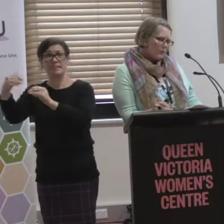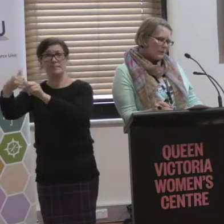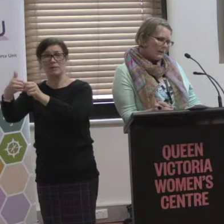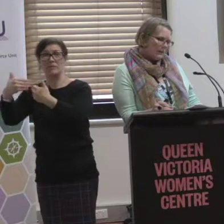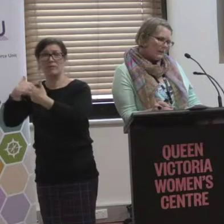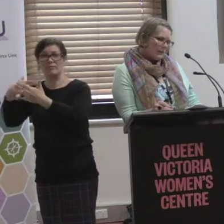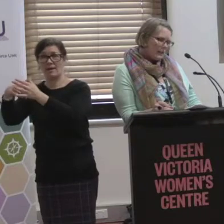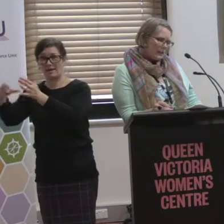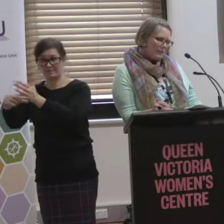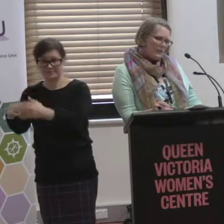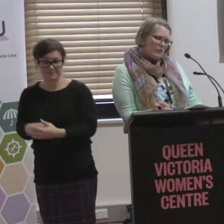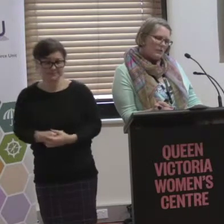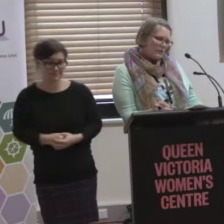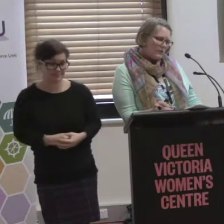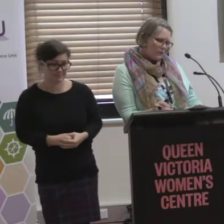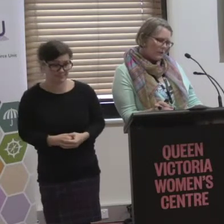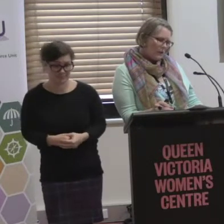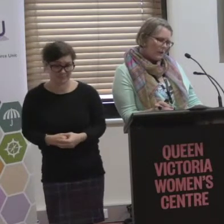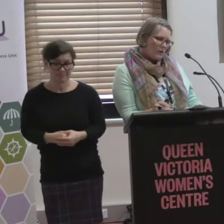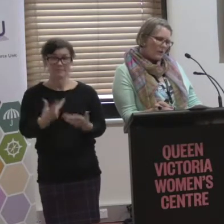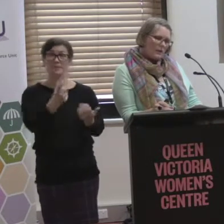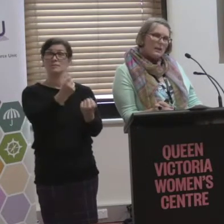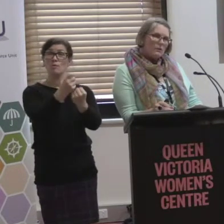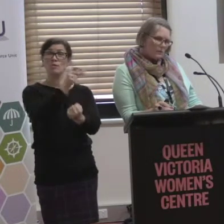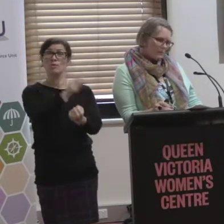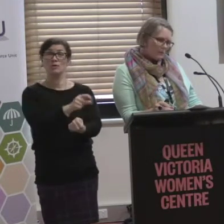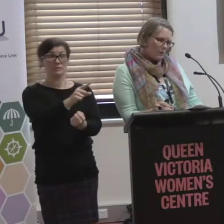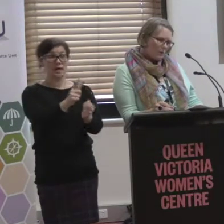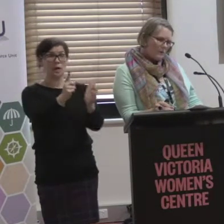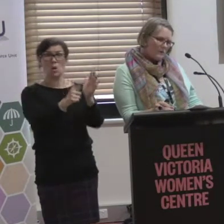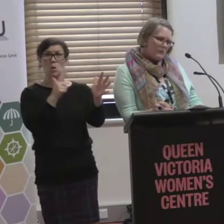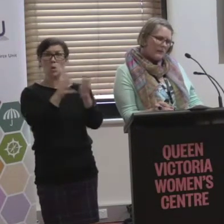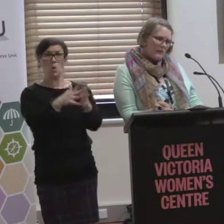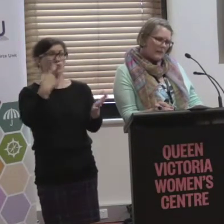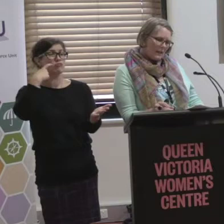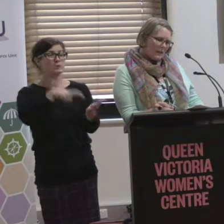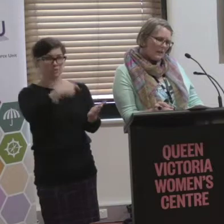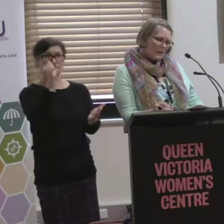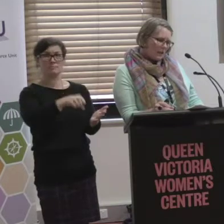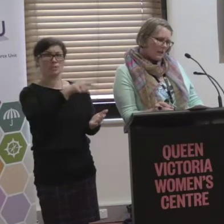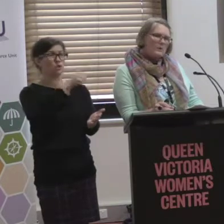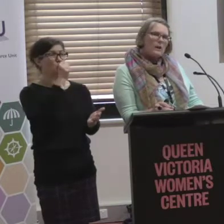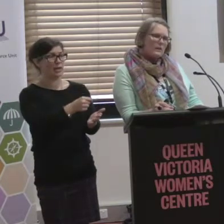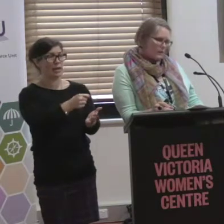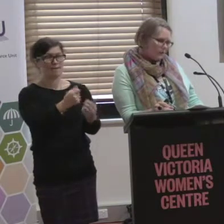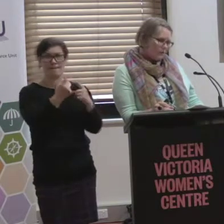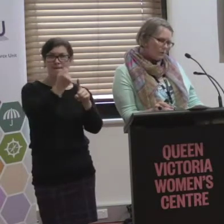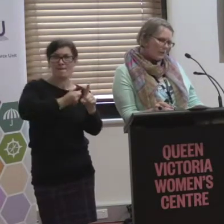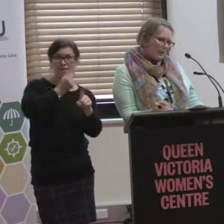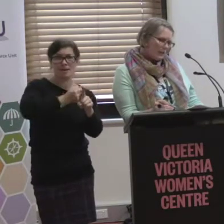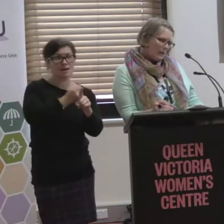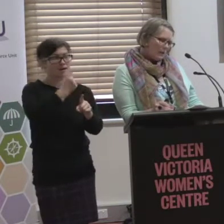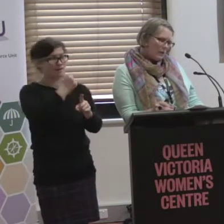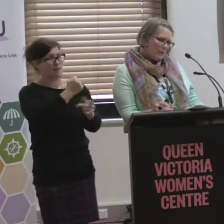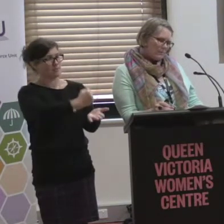a supporter, legal recognition gives authority to the support person to advocate alongside the